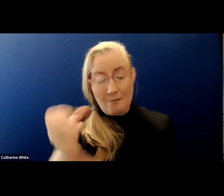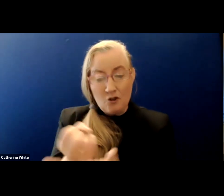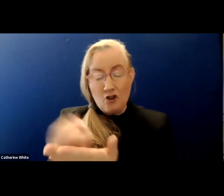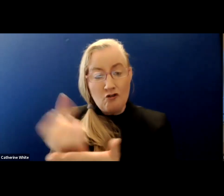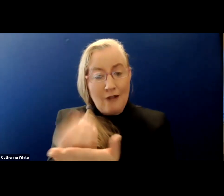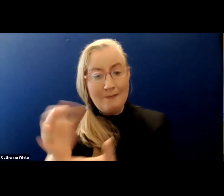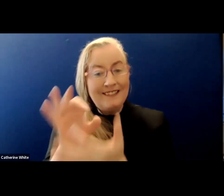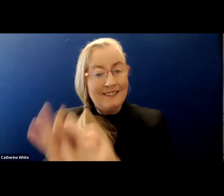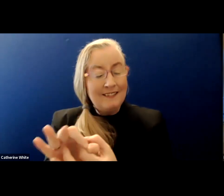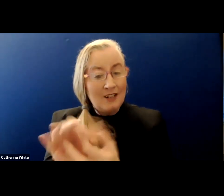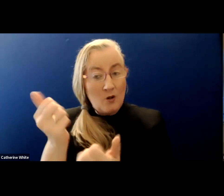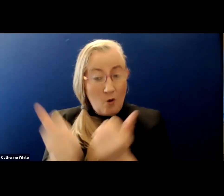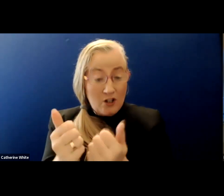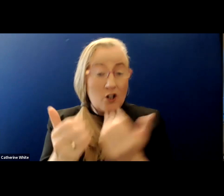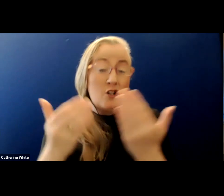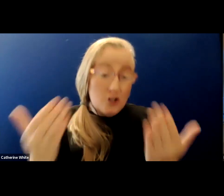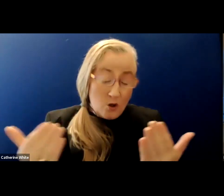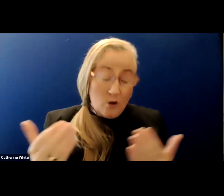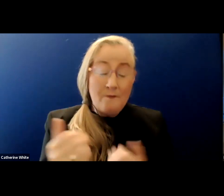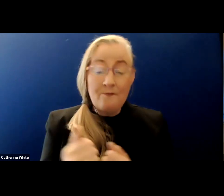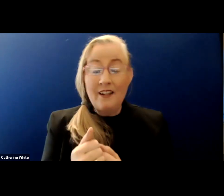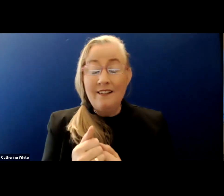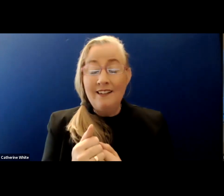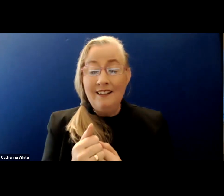the court. So it requires